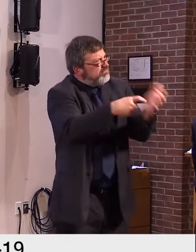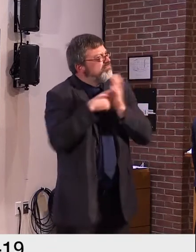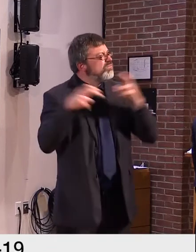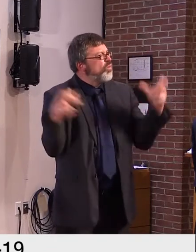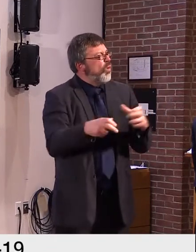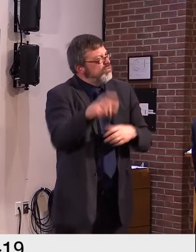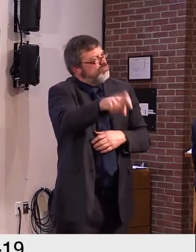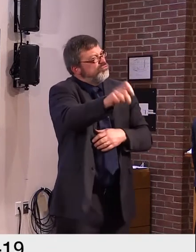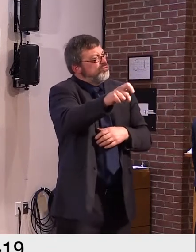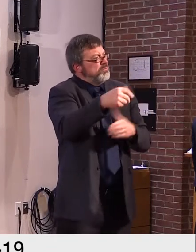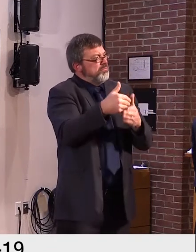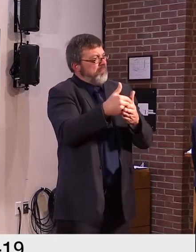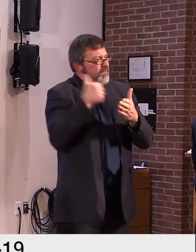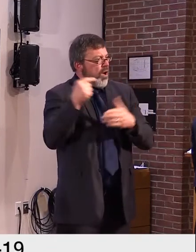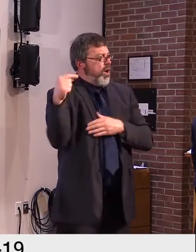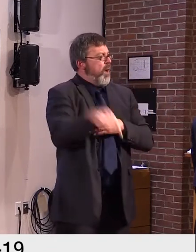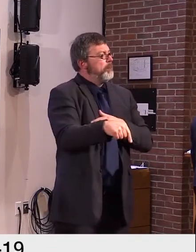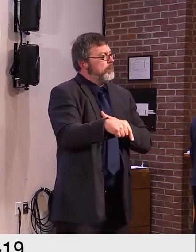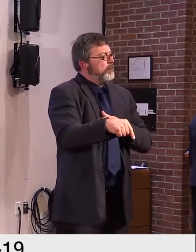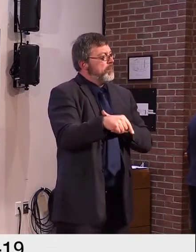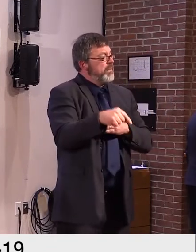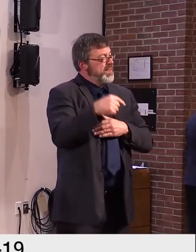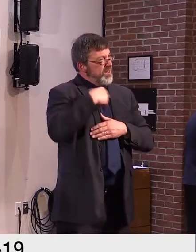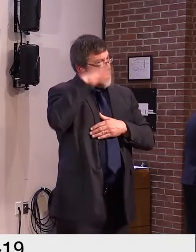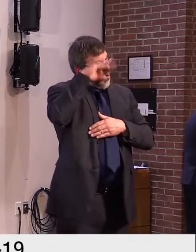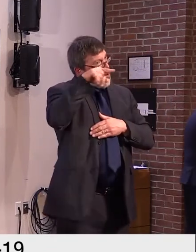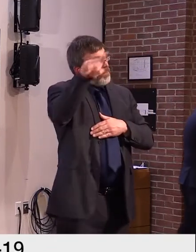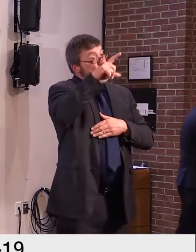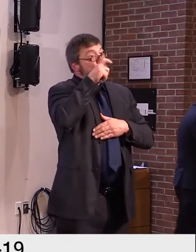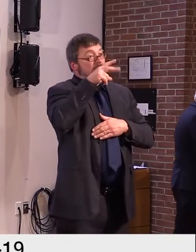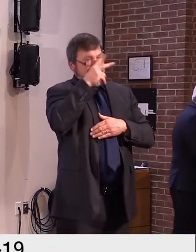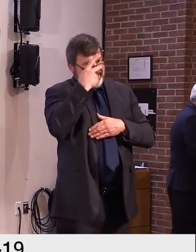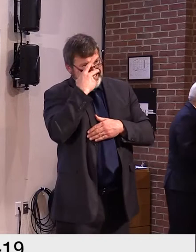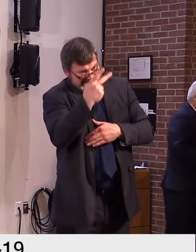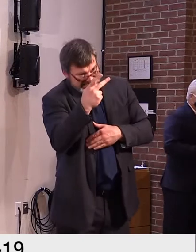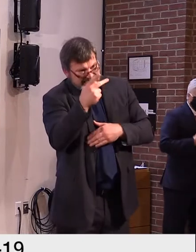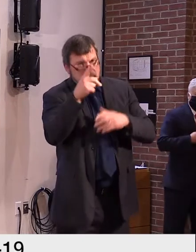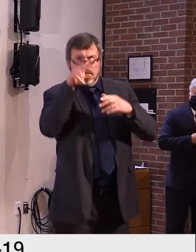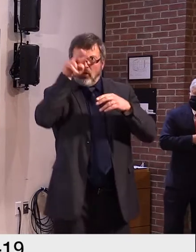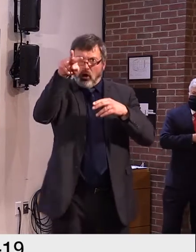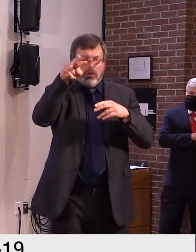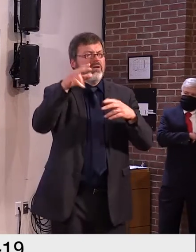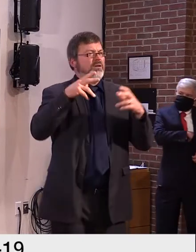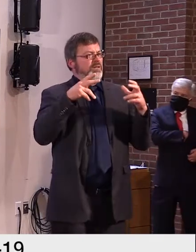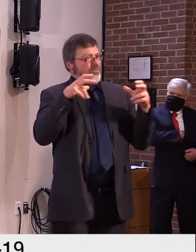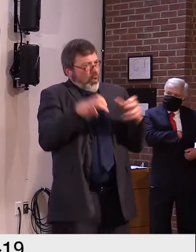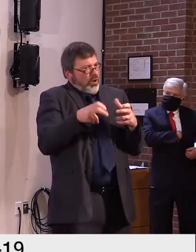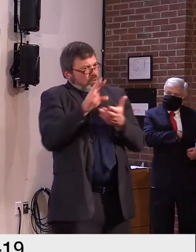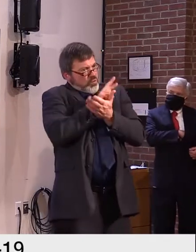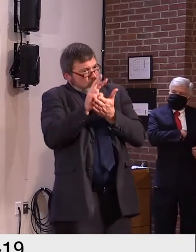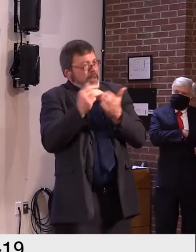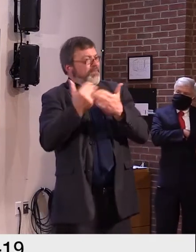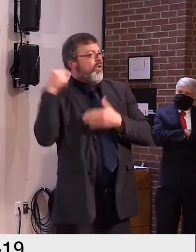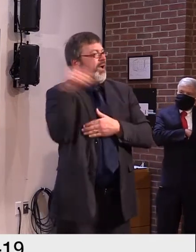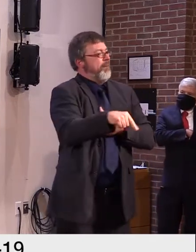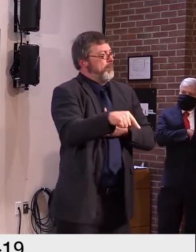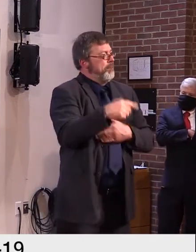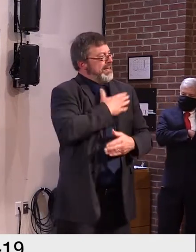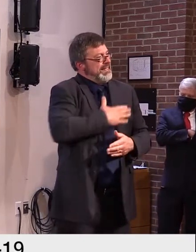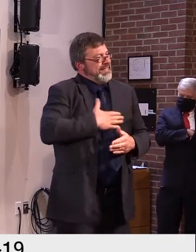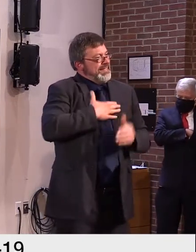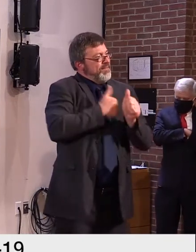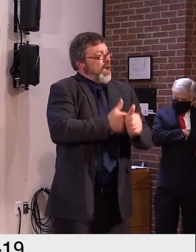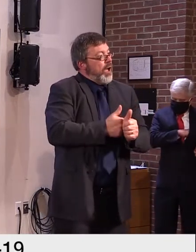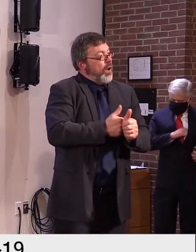adhere to the guidelines. I know the lodging industry has been a great partner in that respect, and as well,